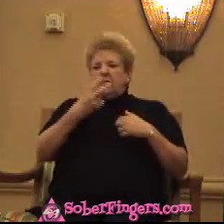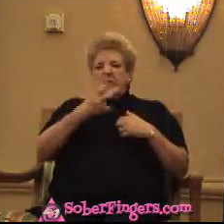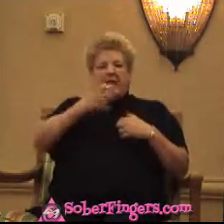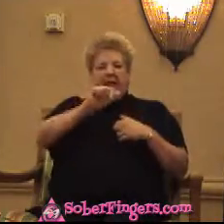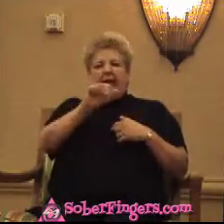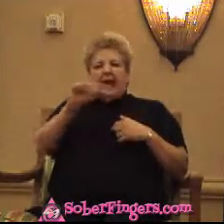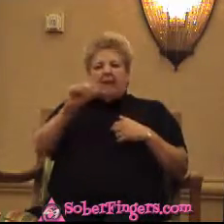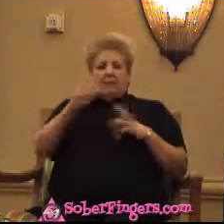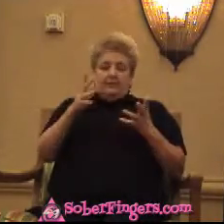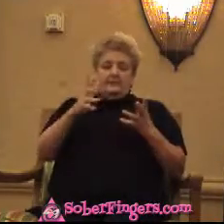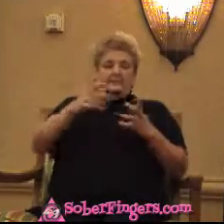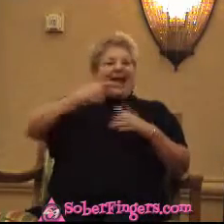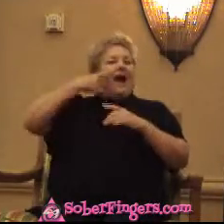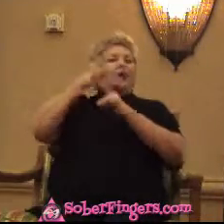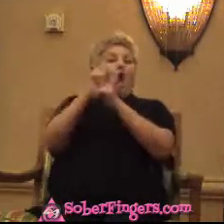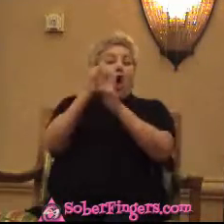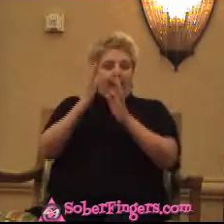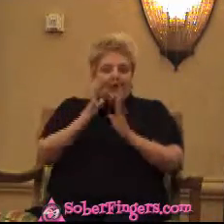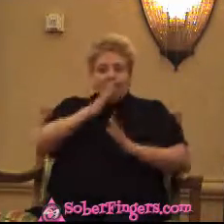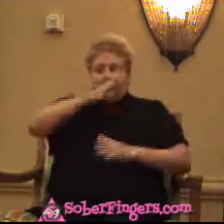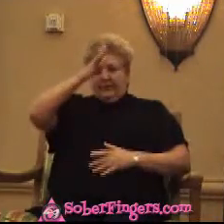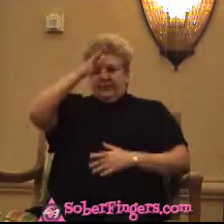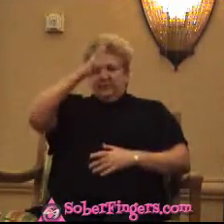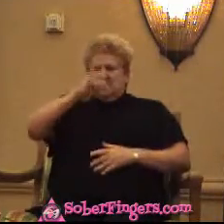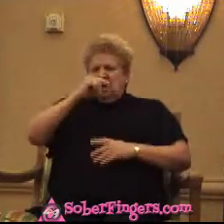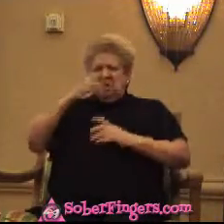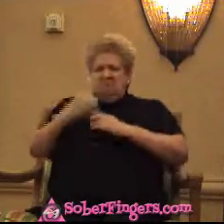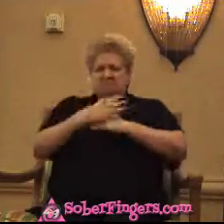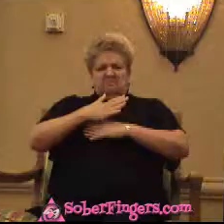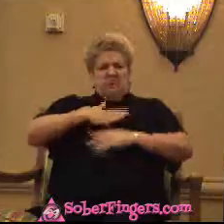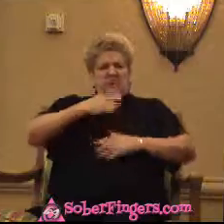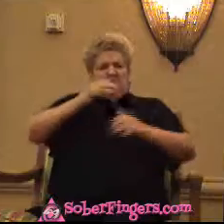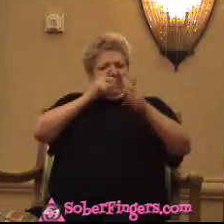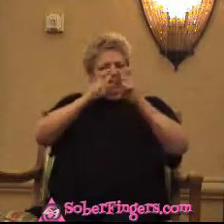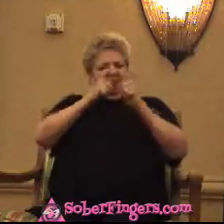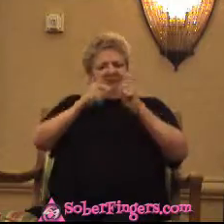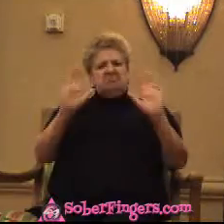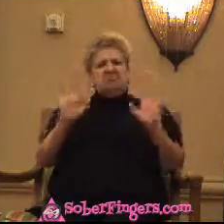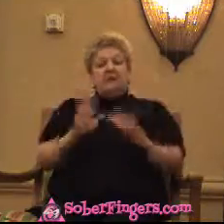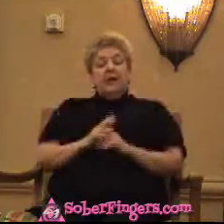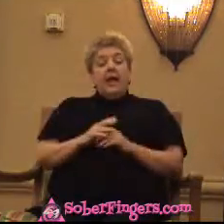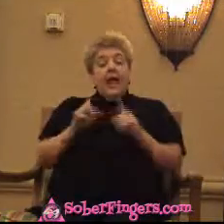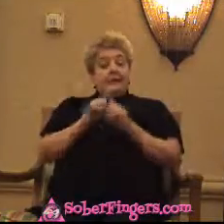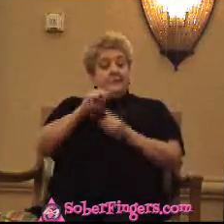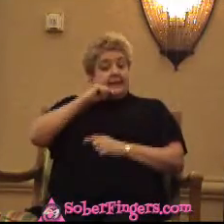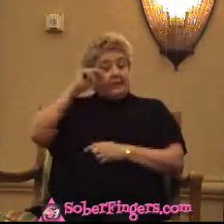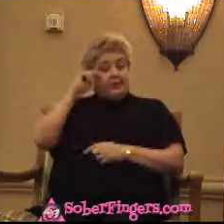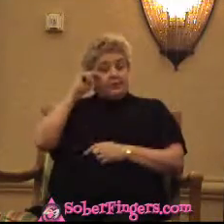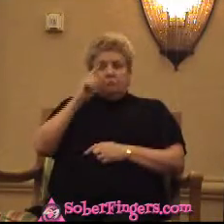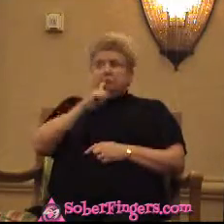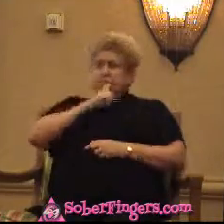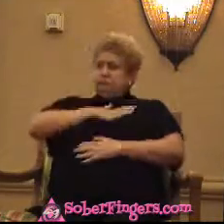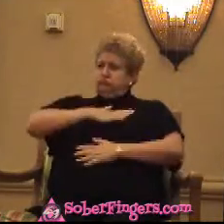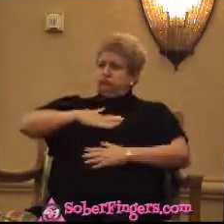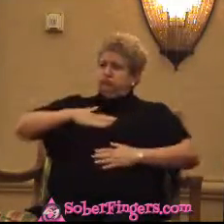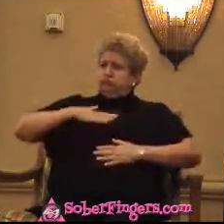drinking. As a matter of fact, I had a fantastic time when I was a teenager because my parents were both alcoholics, so I had zero